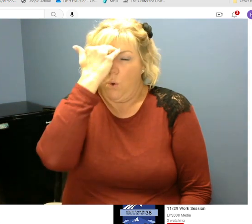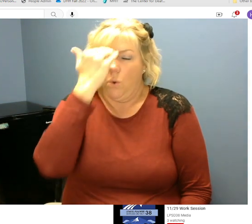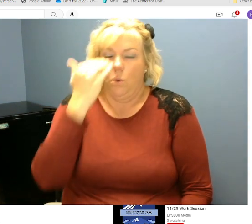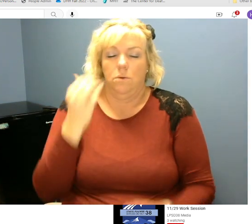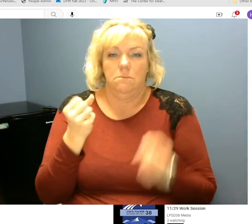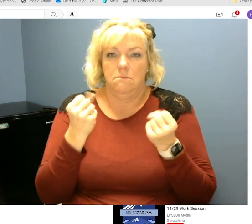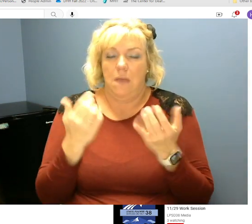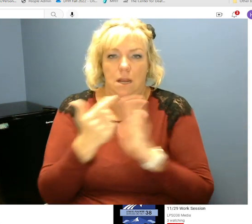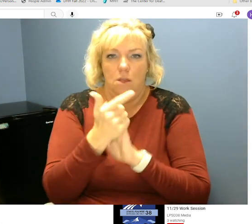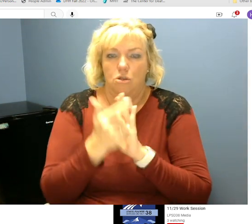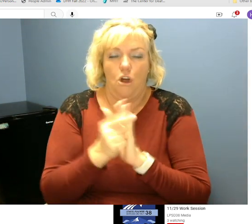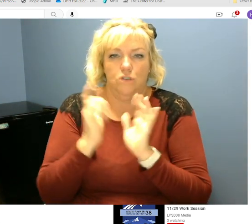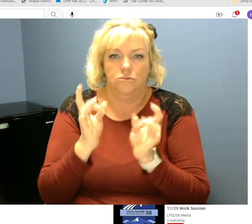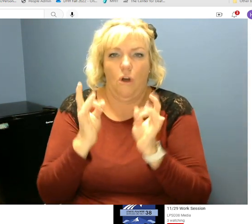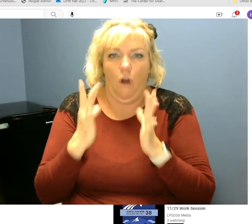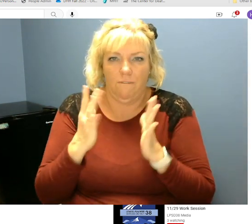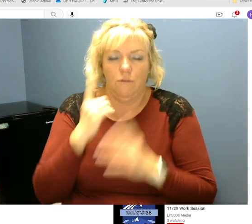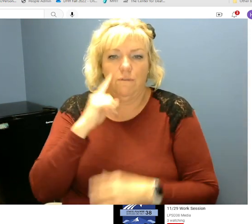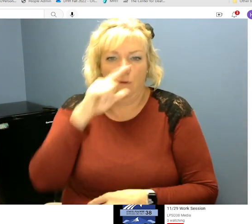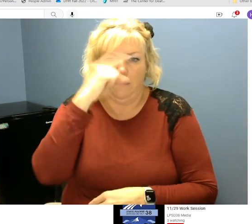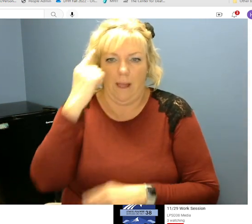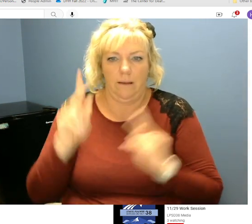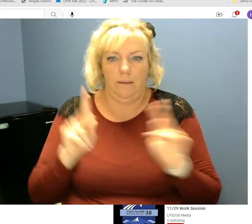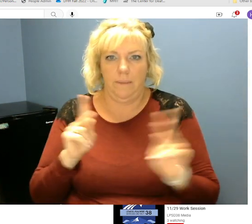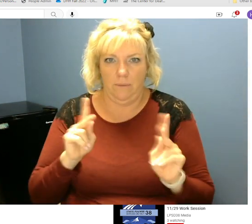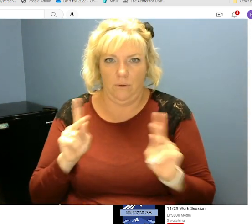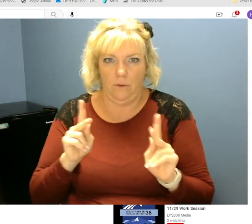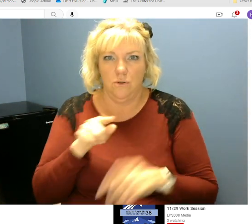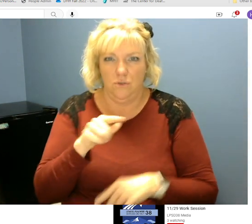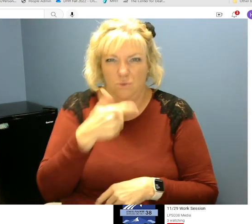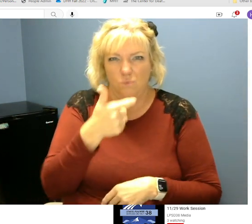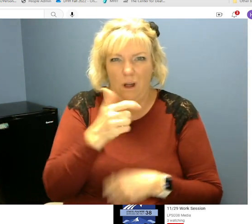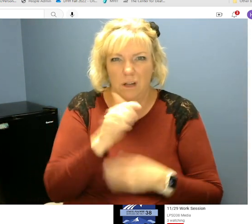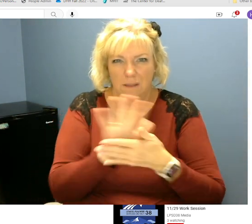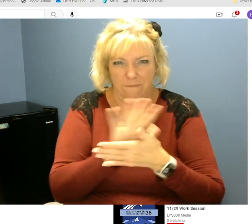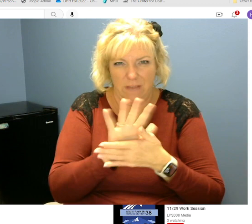the vagrancy laws in that opening film clip.